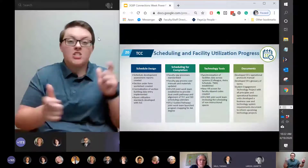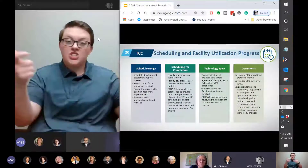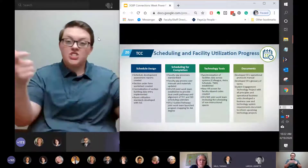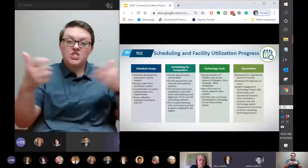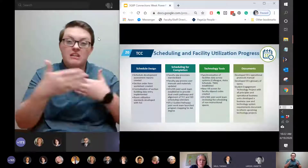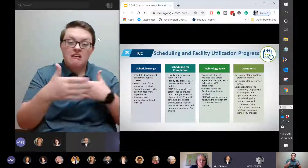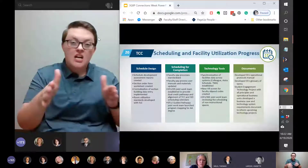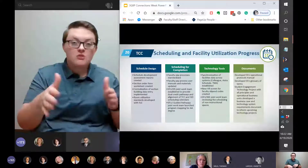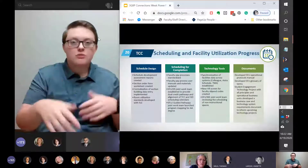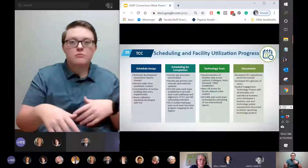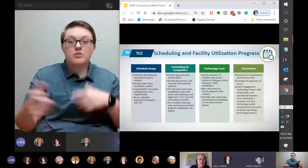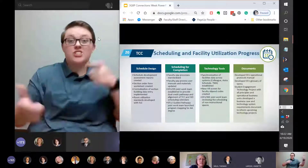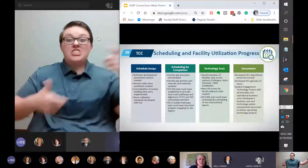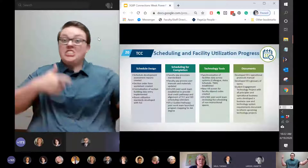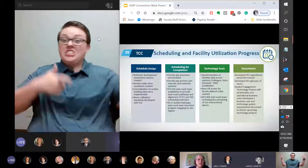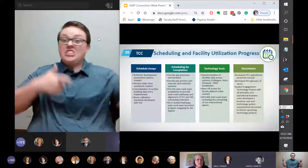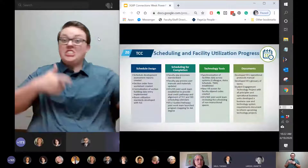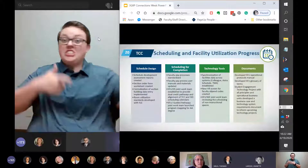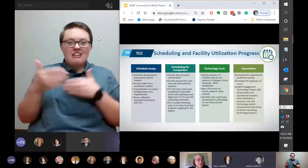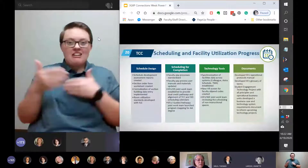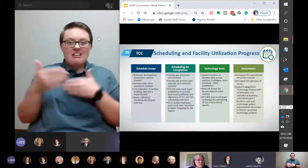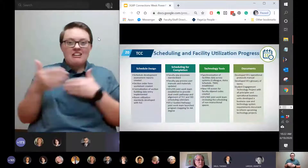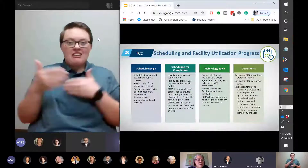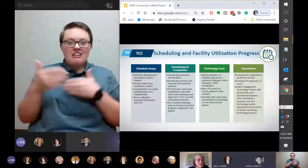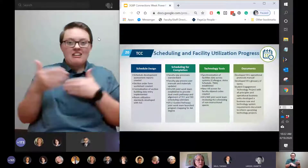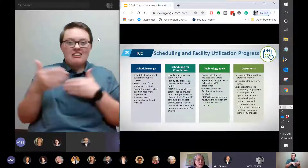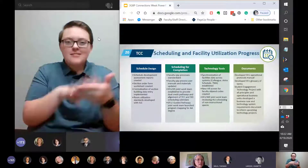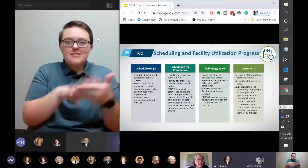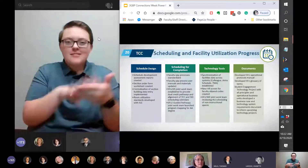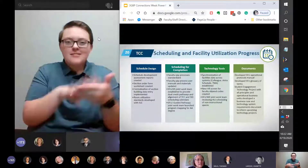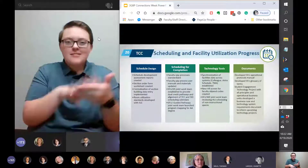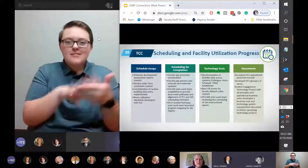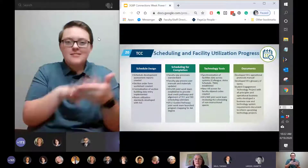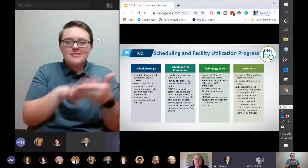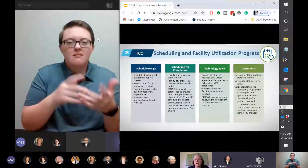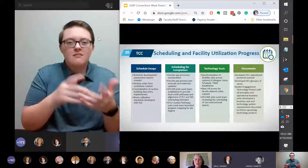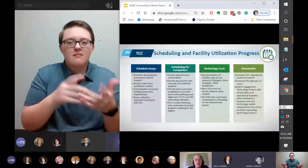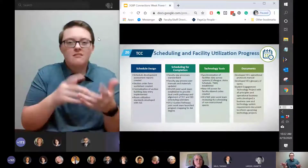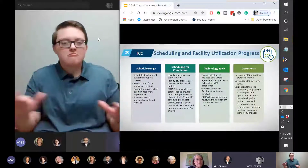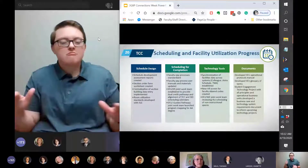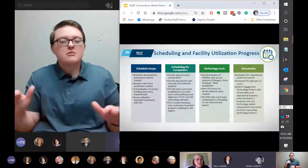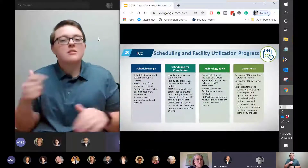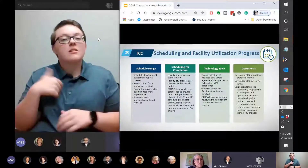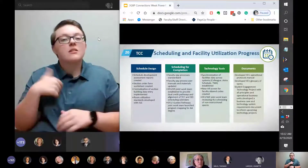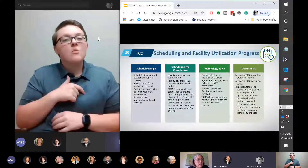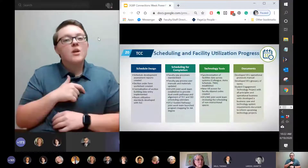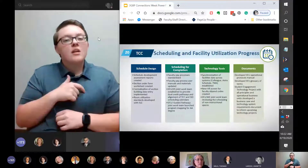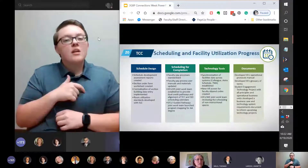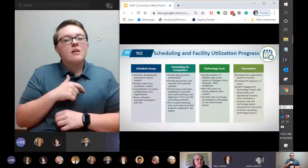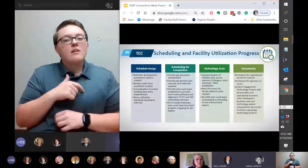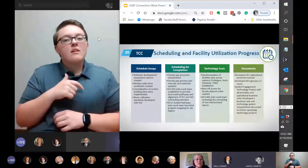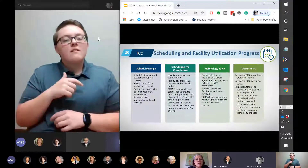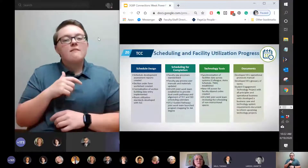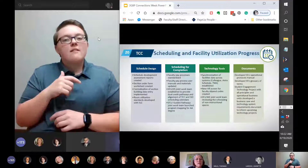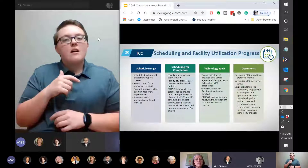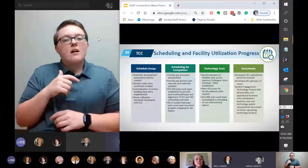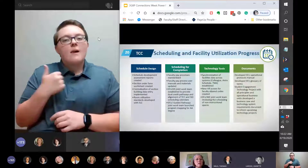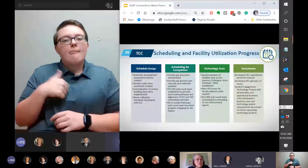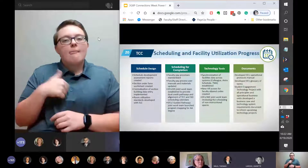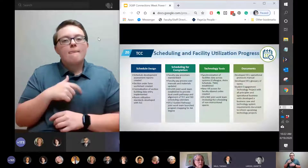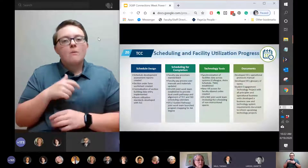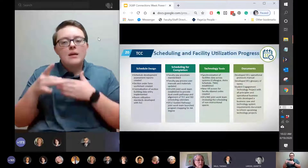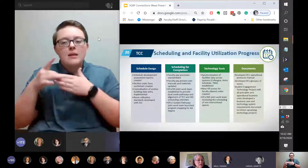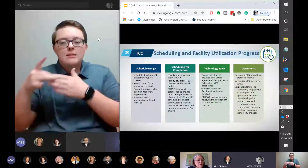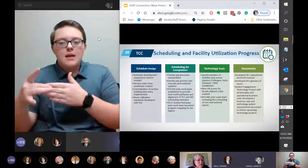large classrooms, and scheduling those as such. As you know, we refitted we were one of the leaders in